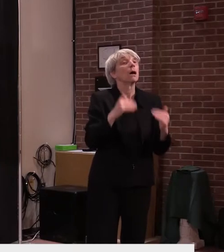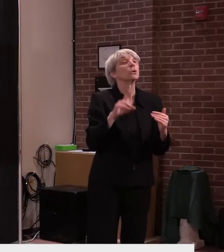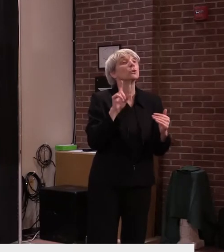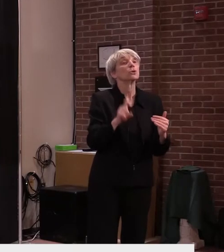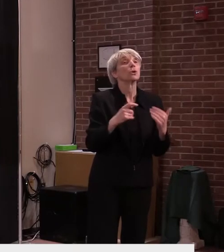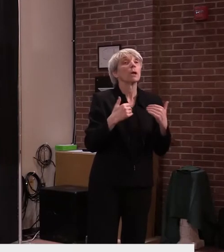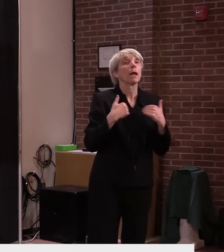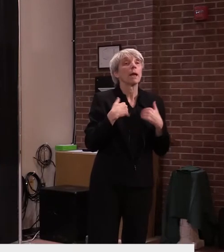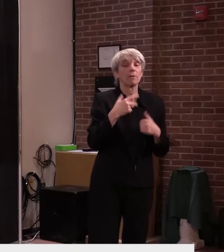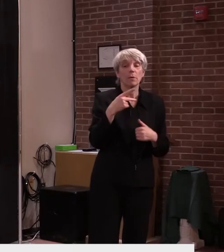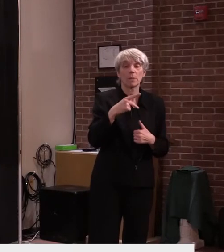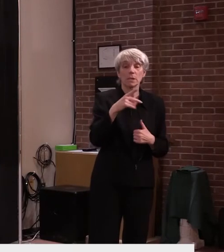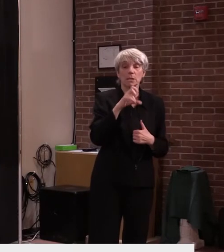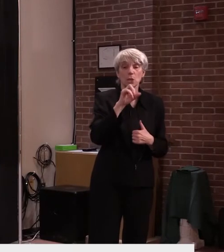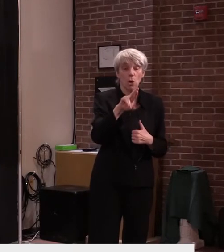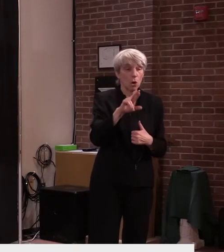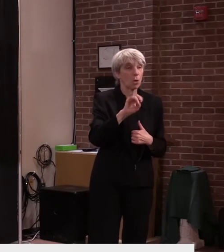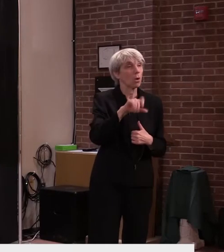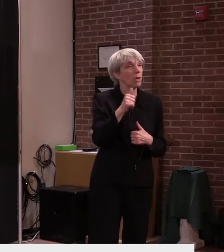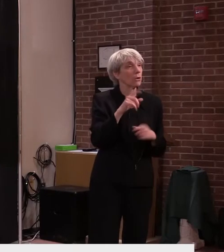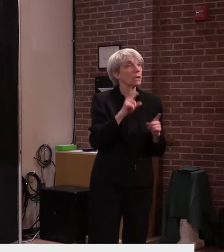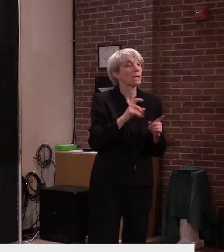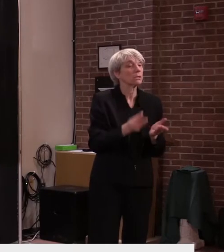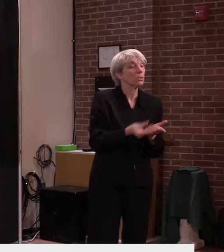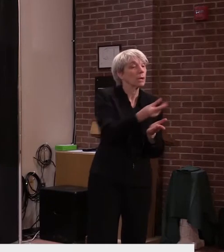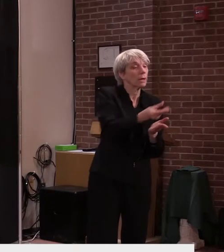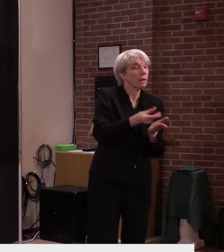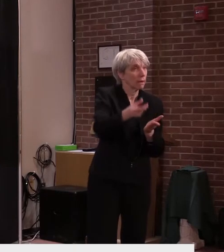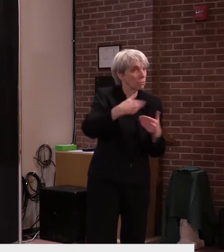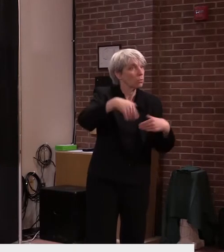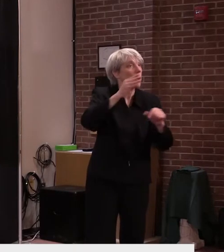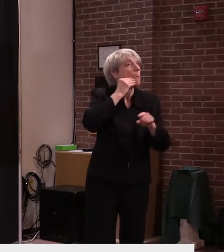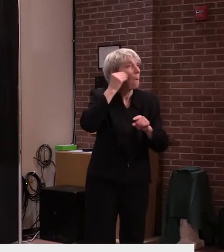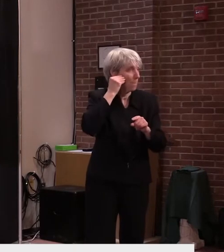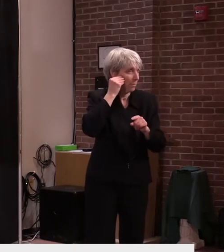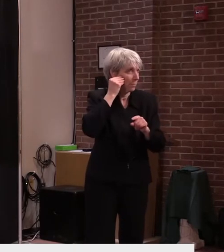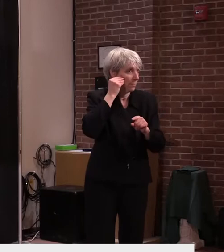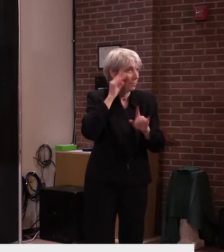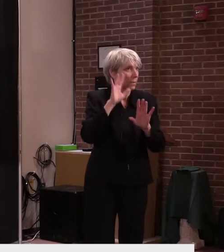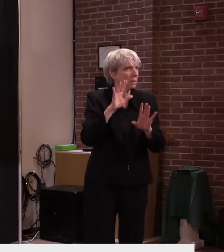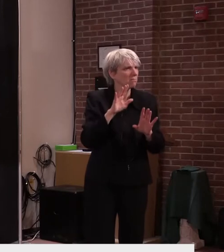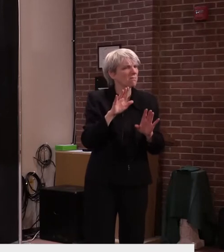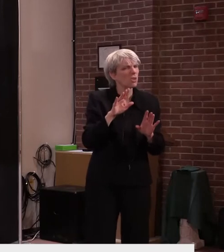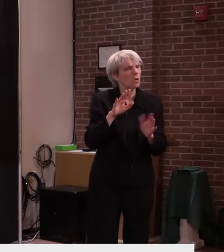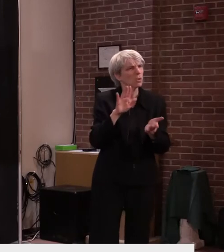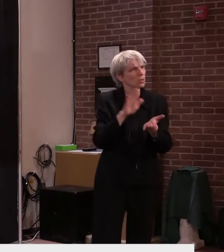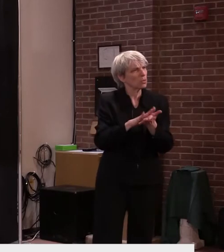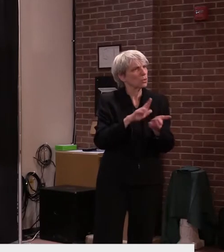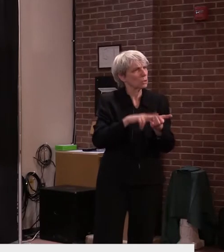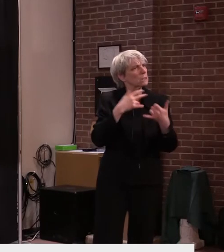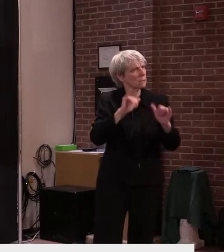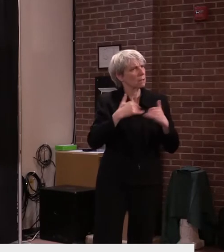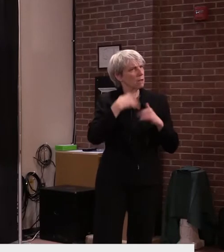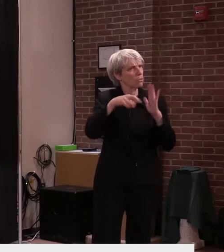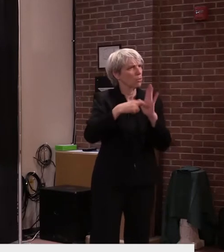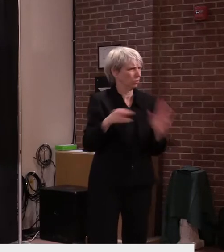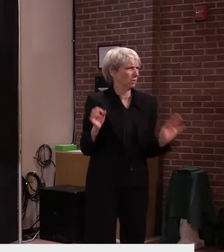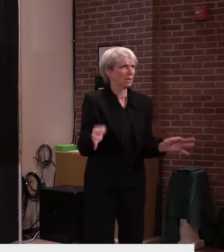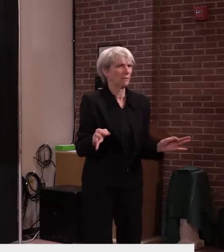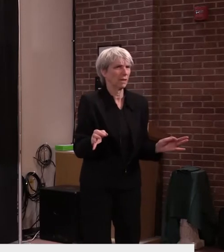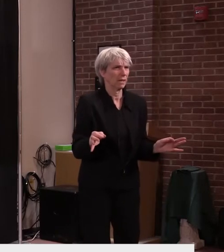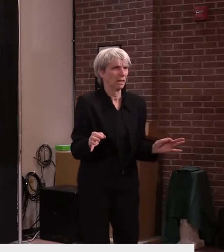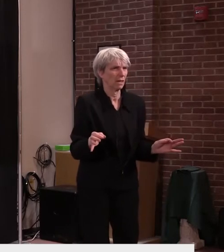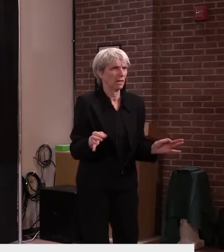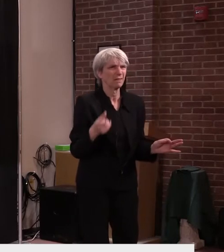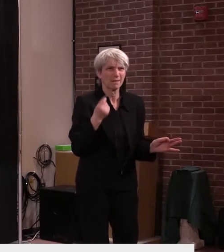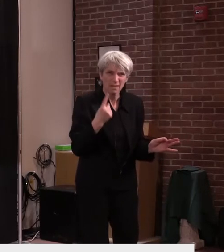or PCR testing to these symptomatic individuals. A note here, school nurses play an important role in public